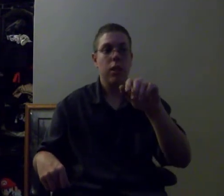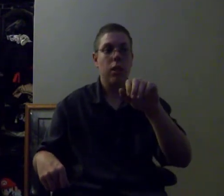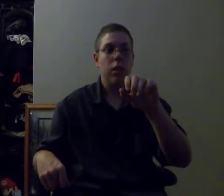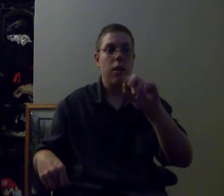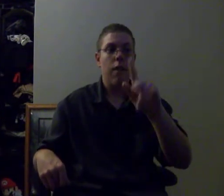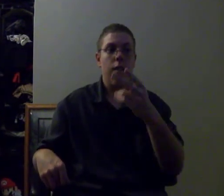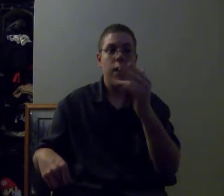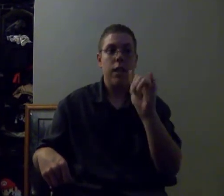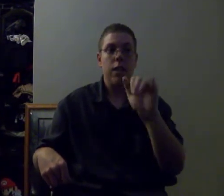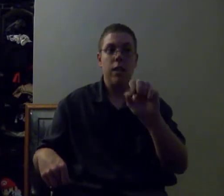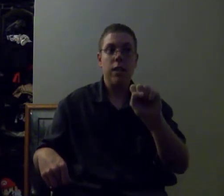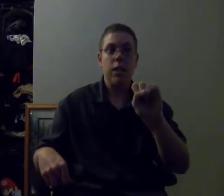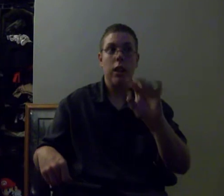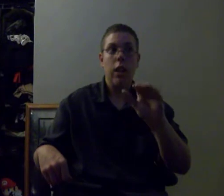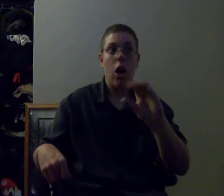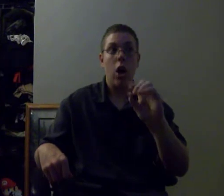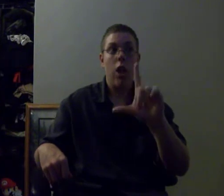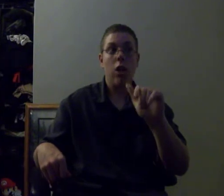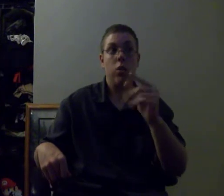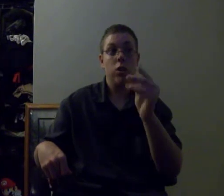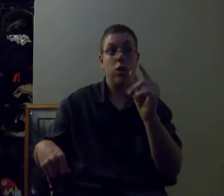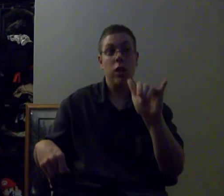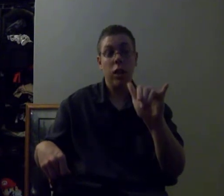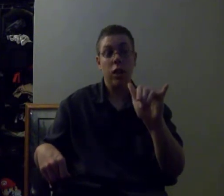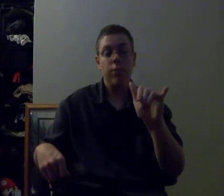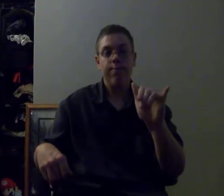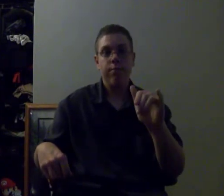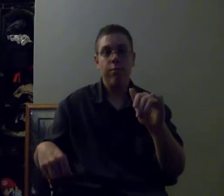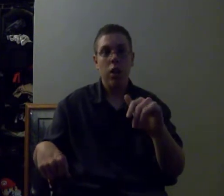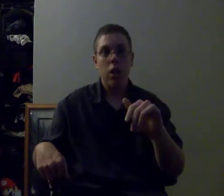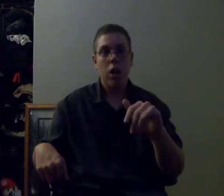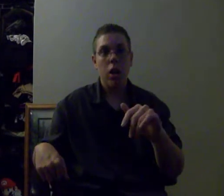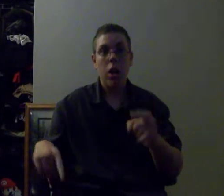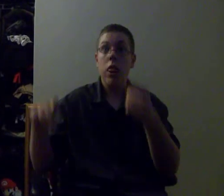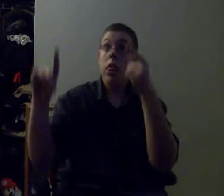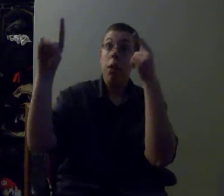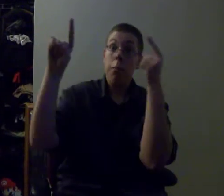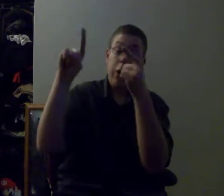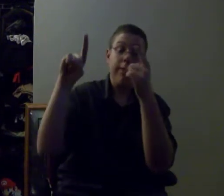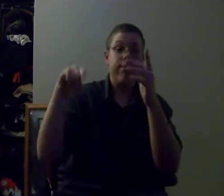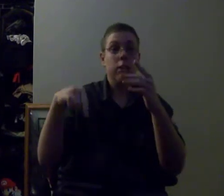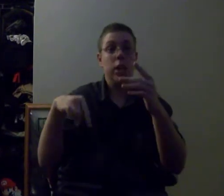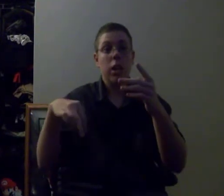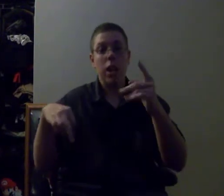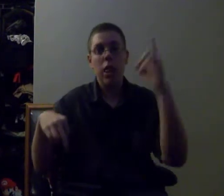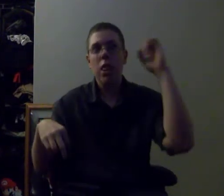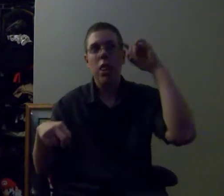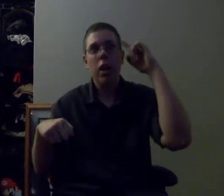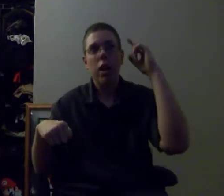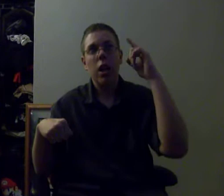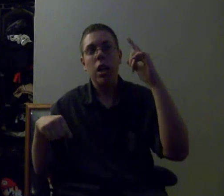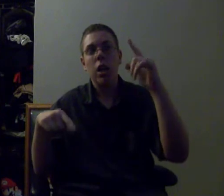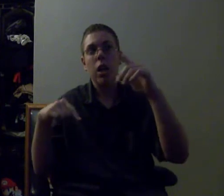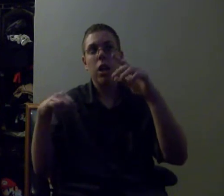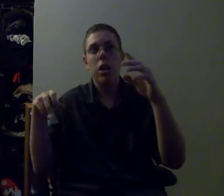something that will involve content, and I think that's one thing that teachers often have a hard time with. You kind of want your students to write and you